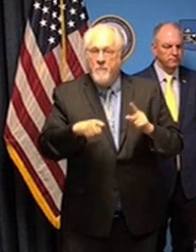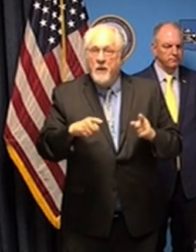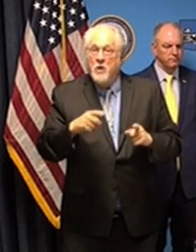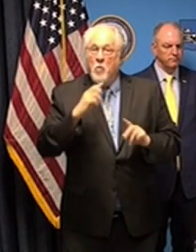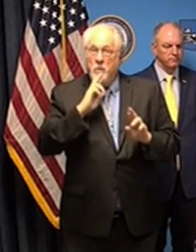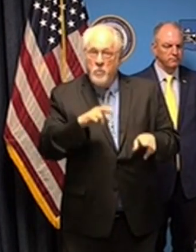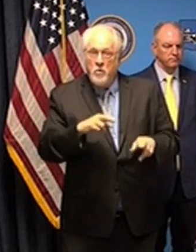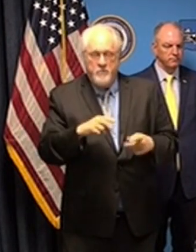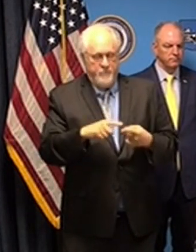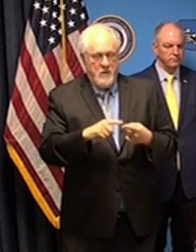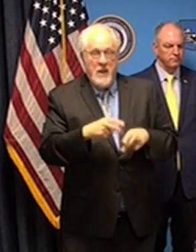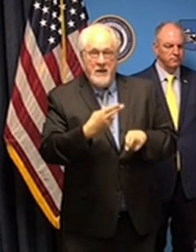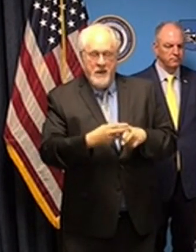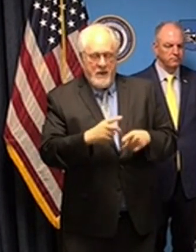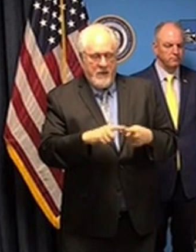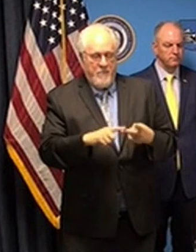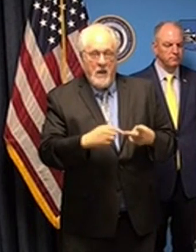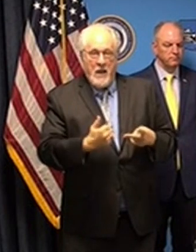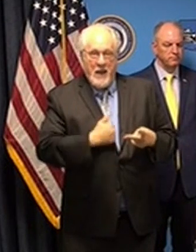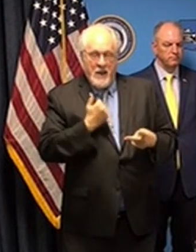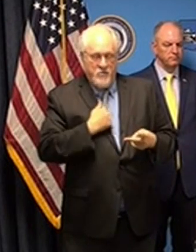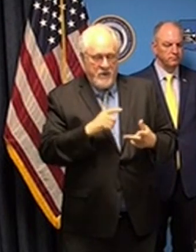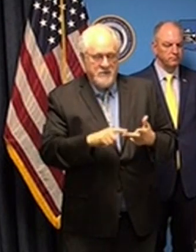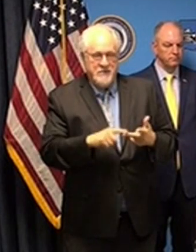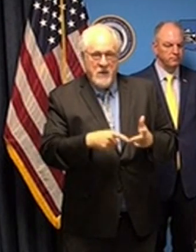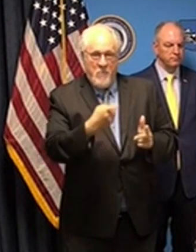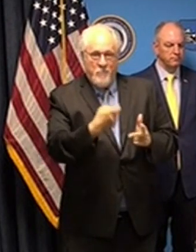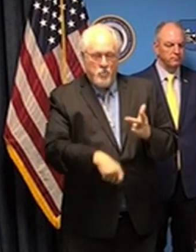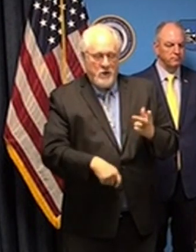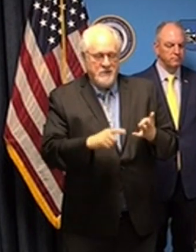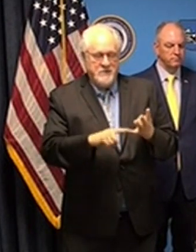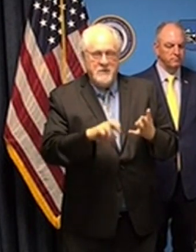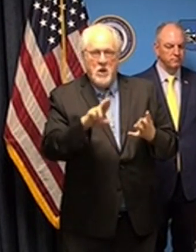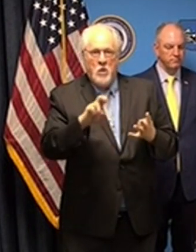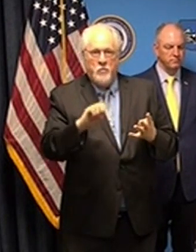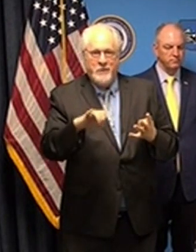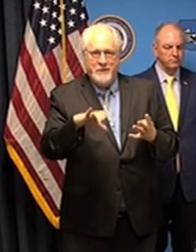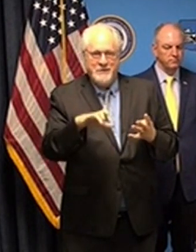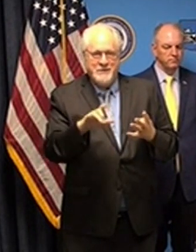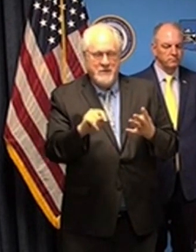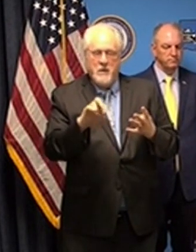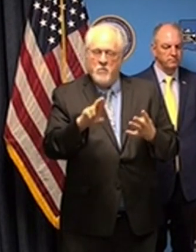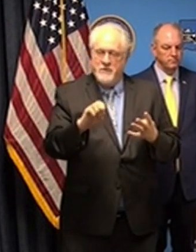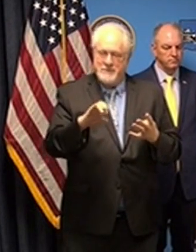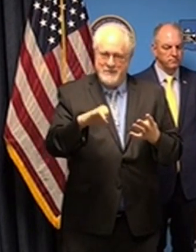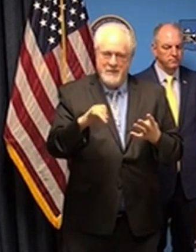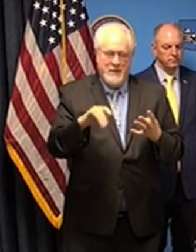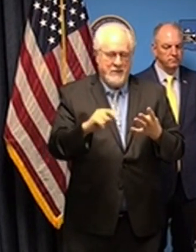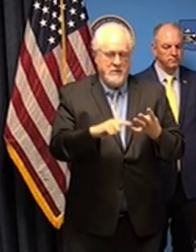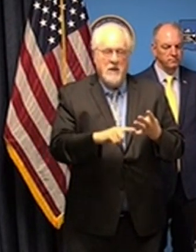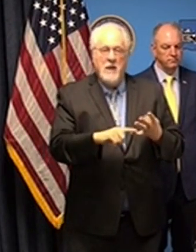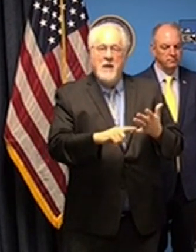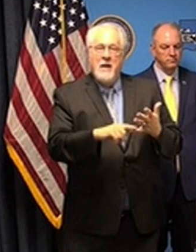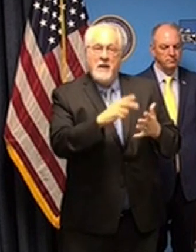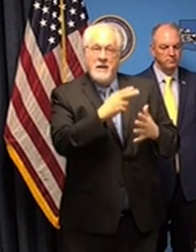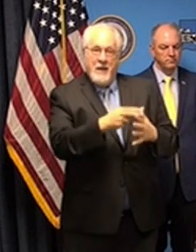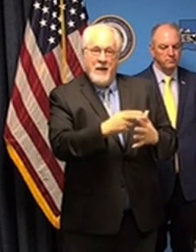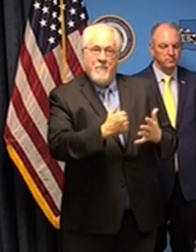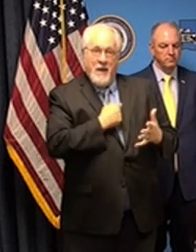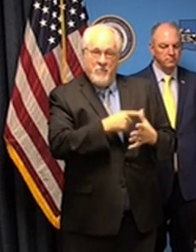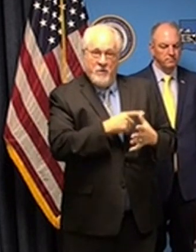get the name and address of the merchant, the price and receipt of the item or service, their names and addresses and phone